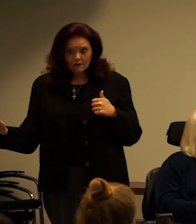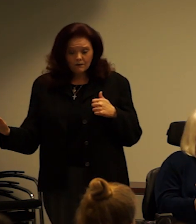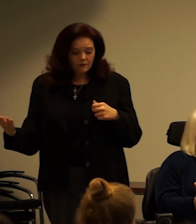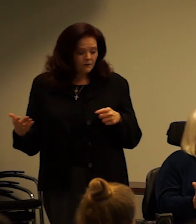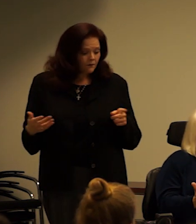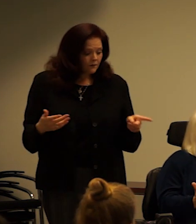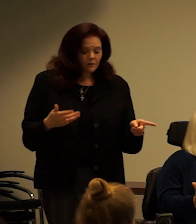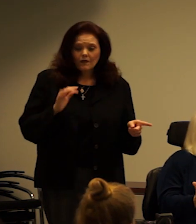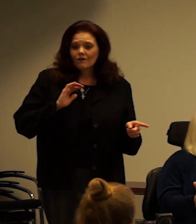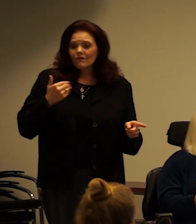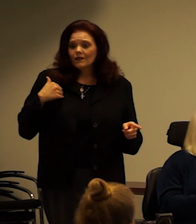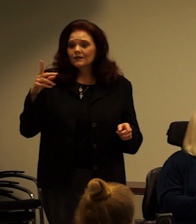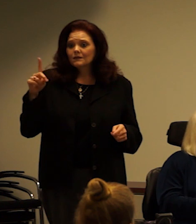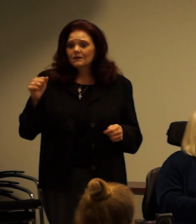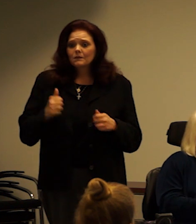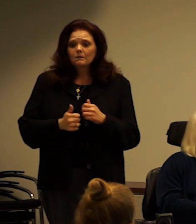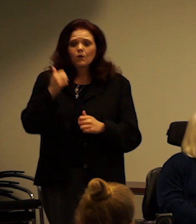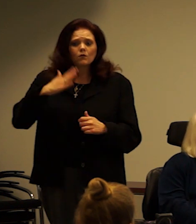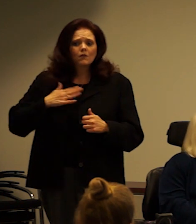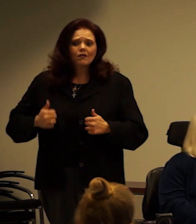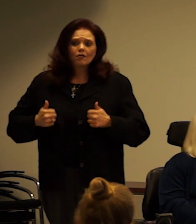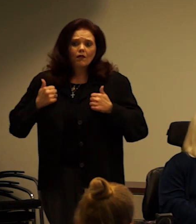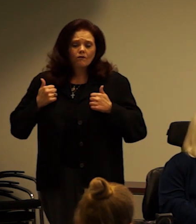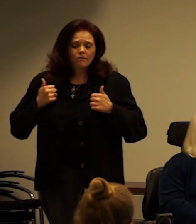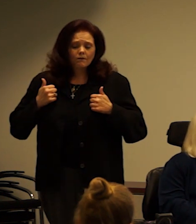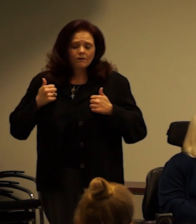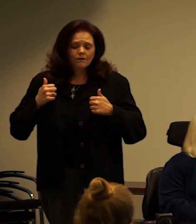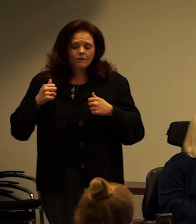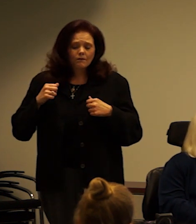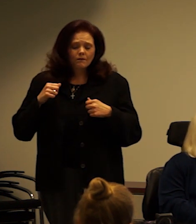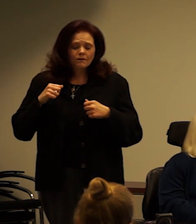I've had a disability most of my life, and